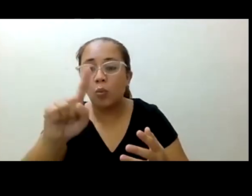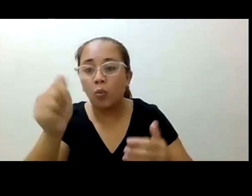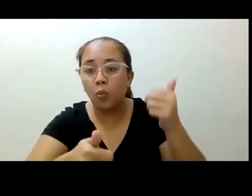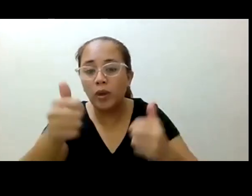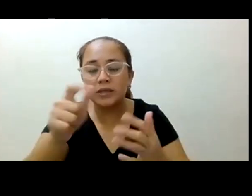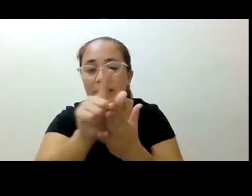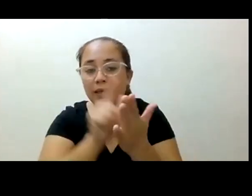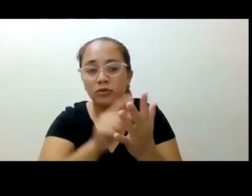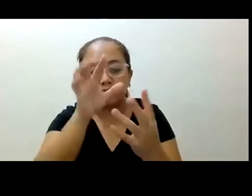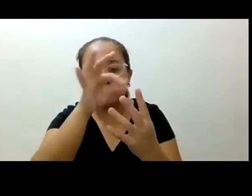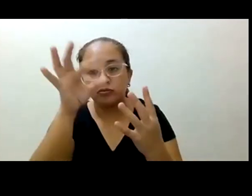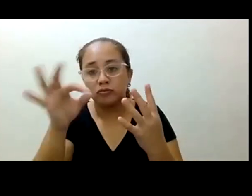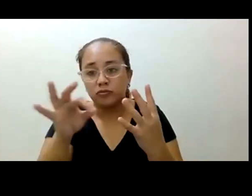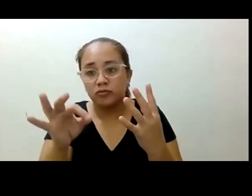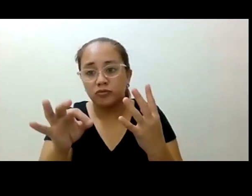have.